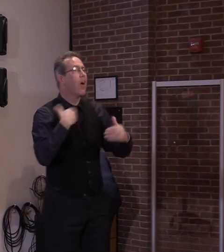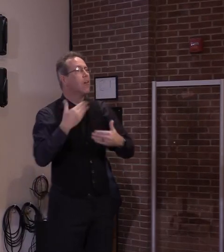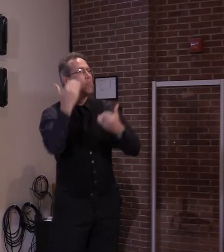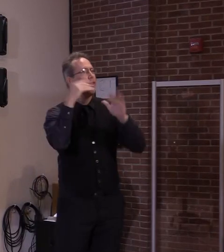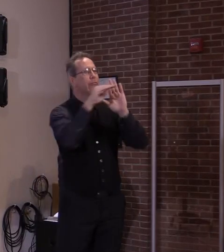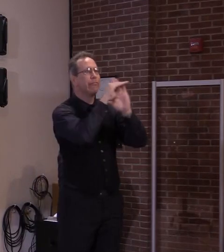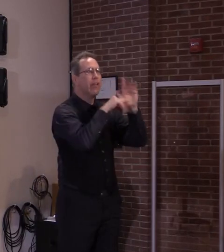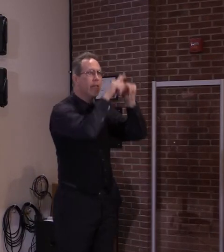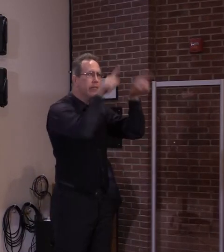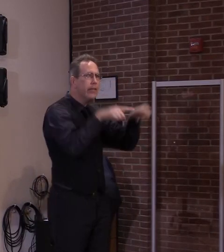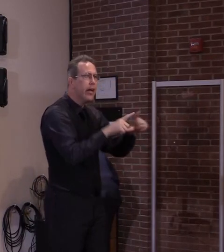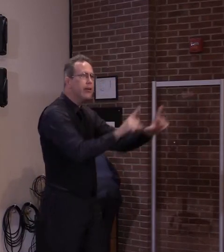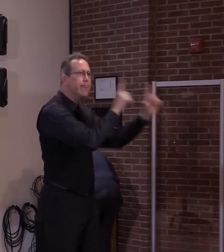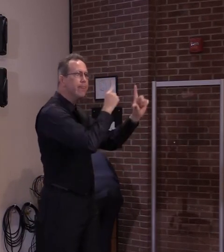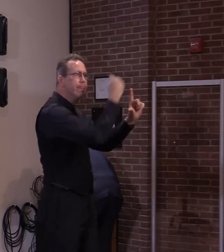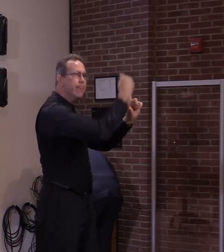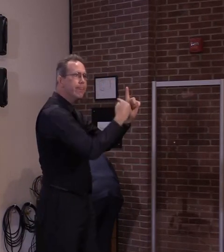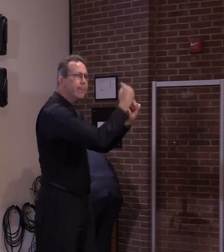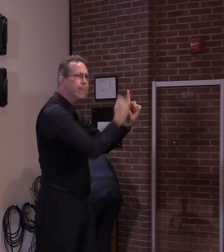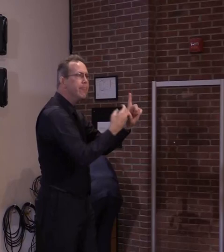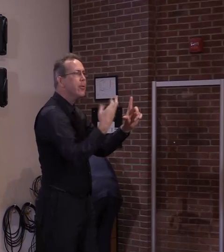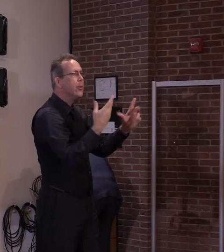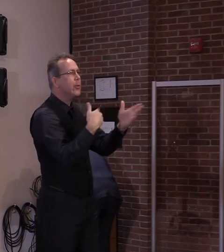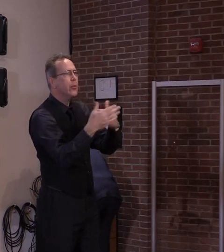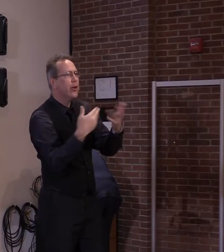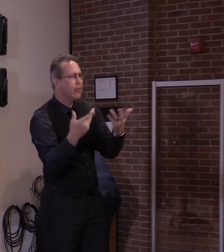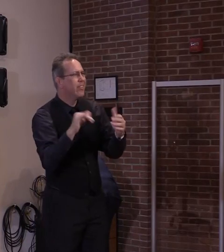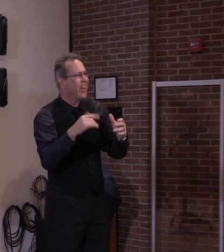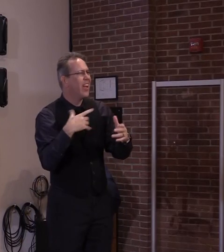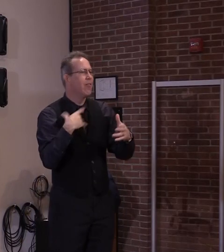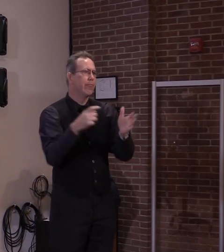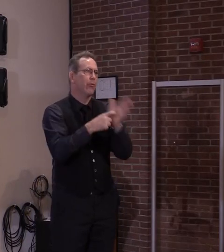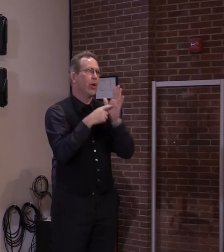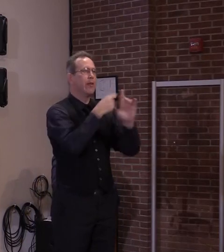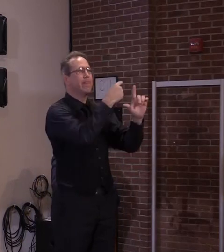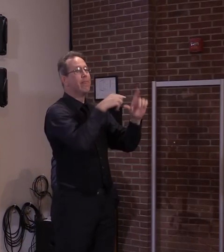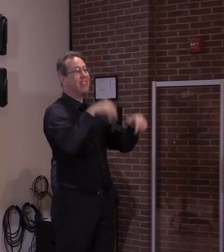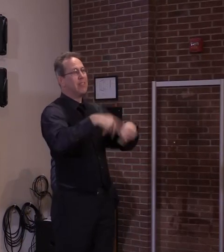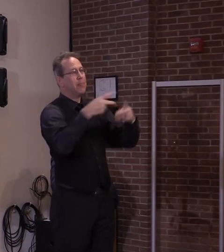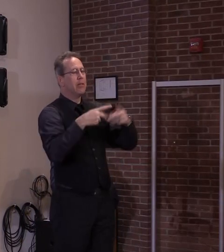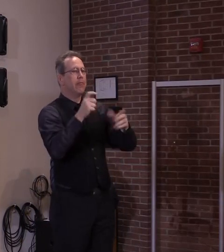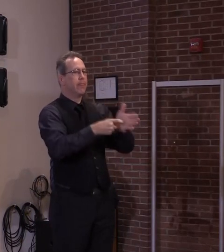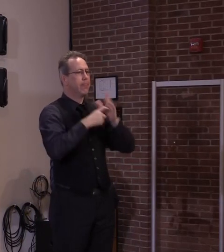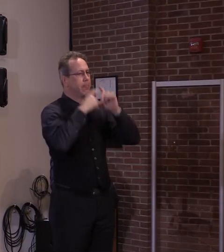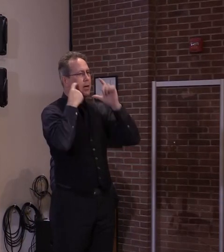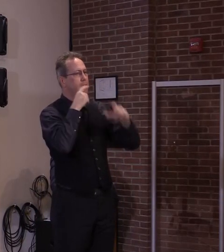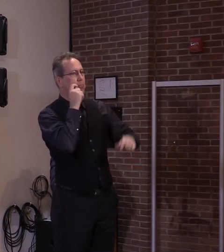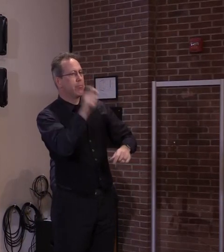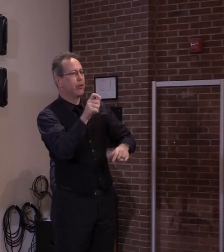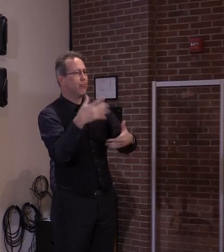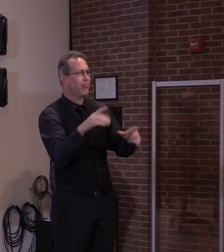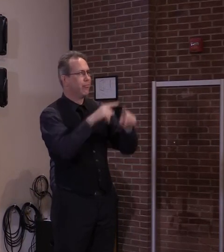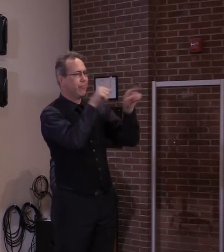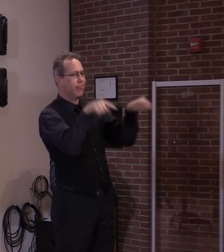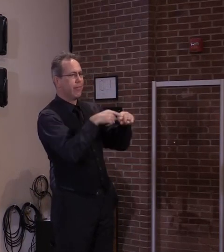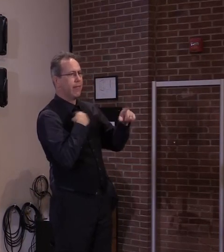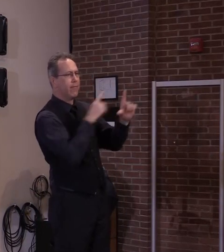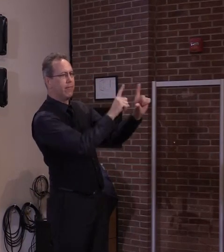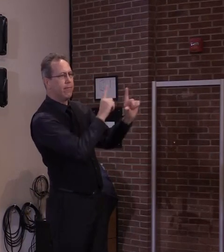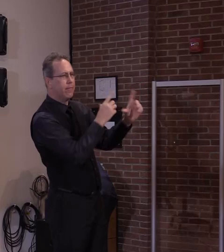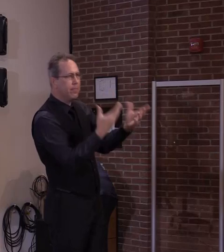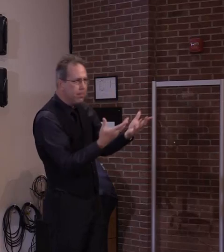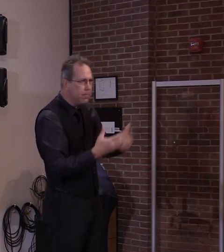on the door, let people know. And then really, we recognize that there's some amount of enforcement that could be